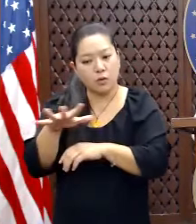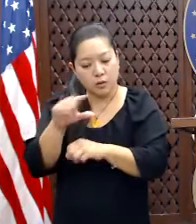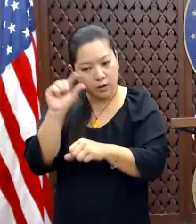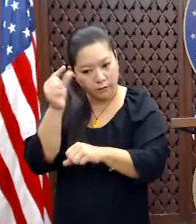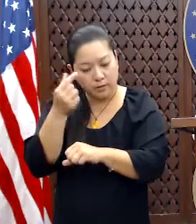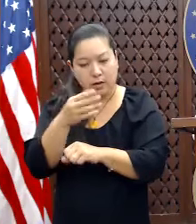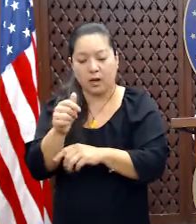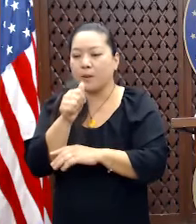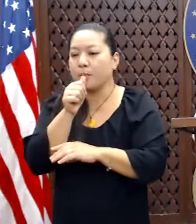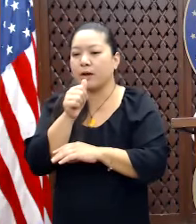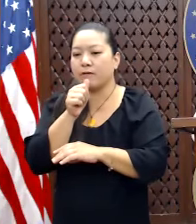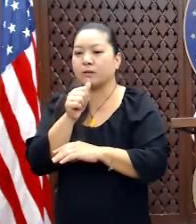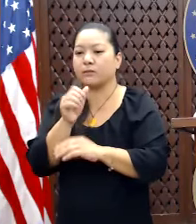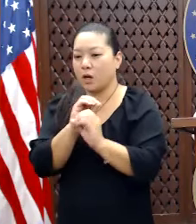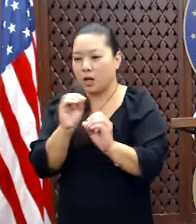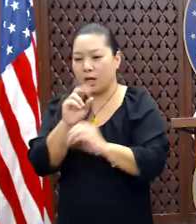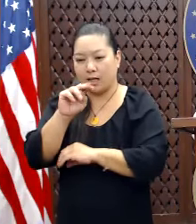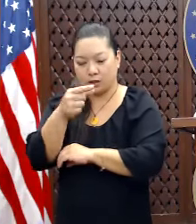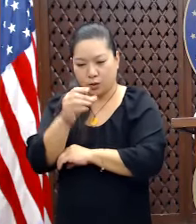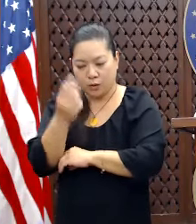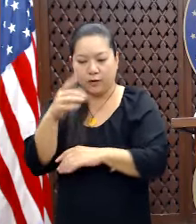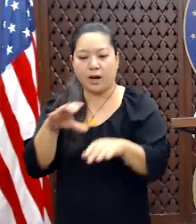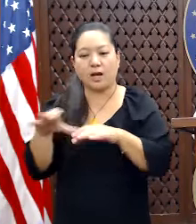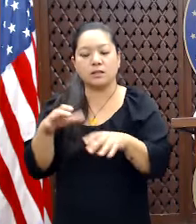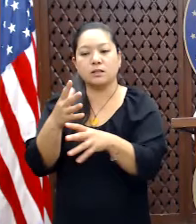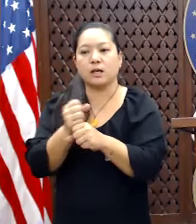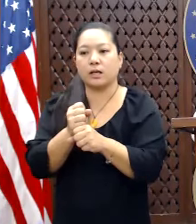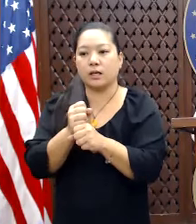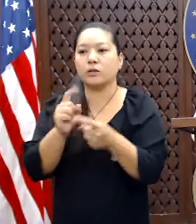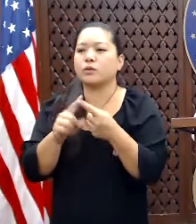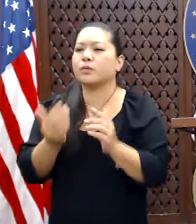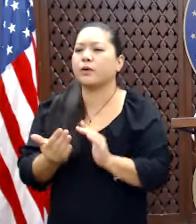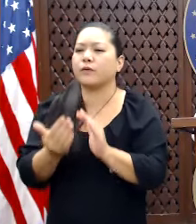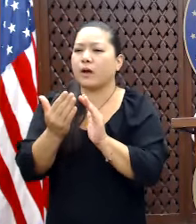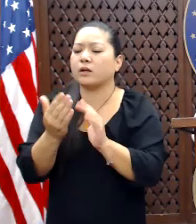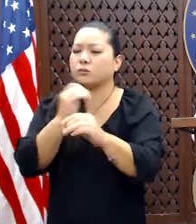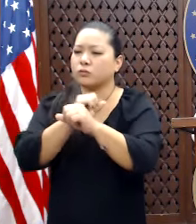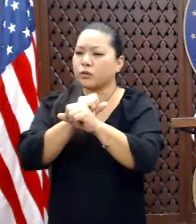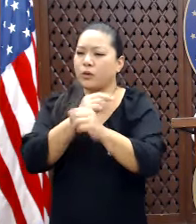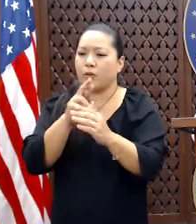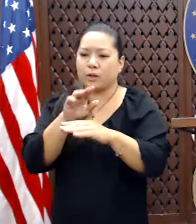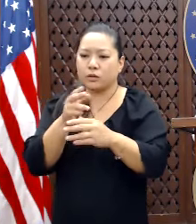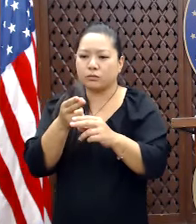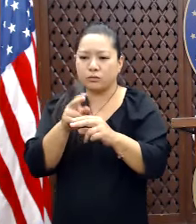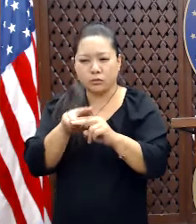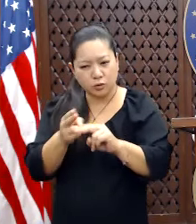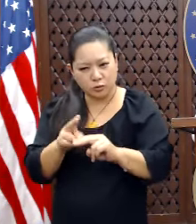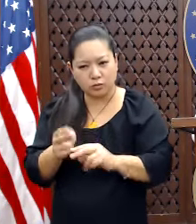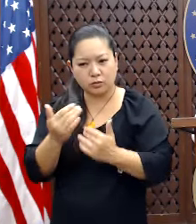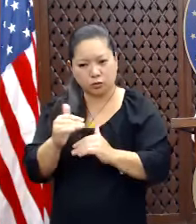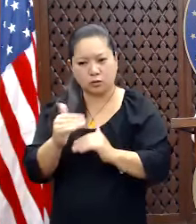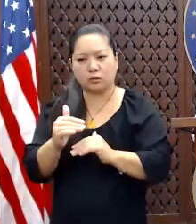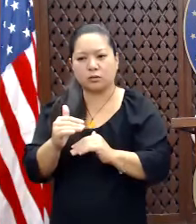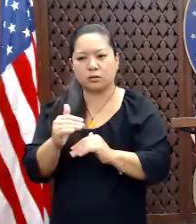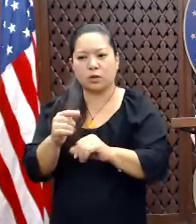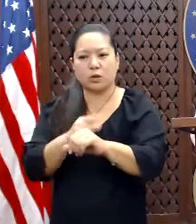certain private nonprofit organizations for actions taken to prevent or reduce long-term risk to life and property